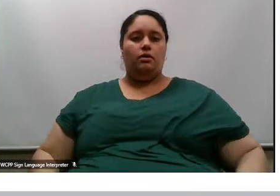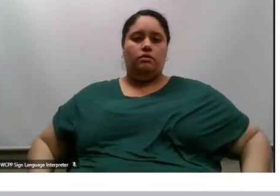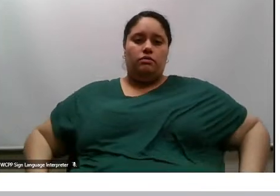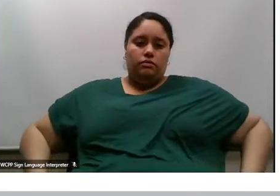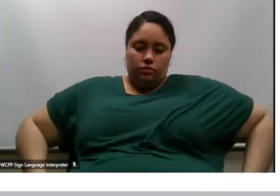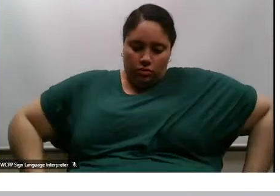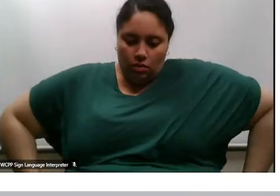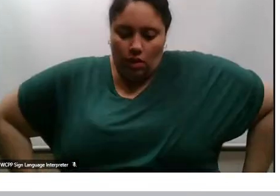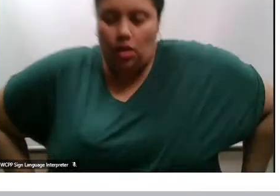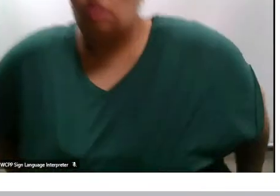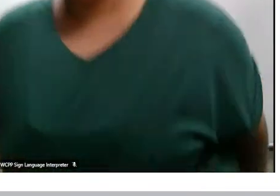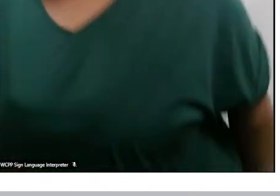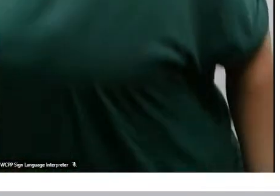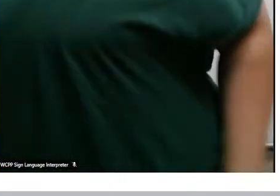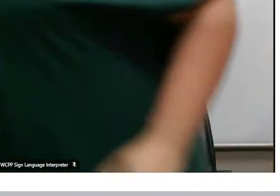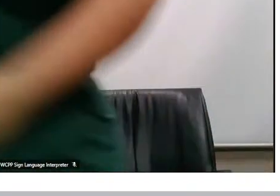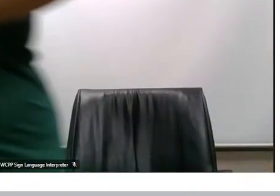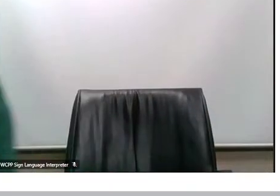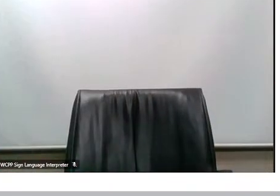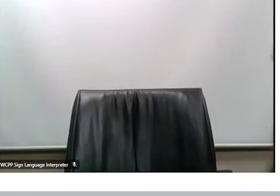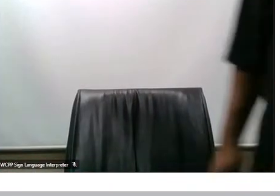Page